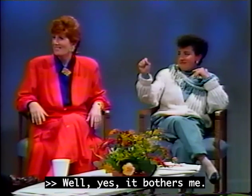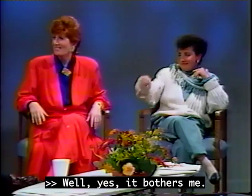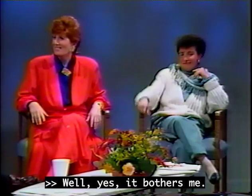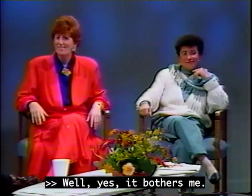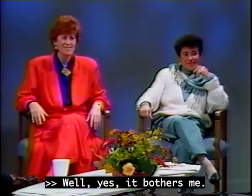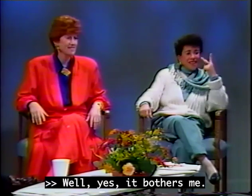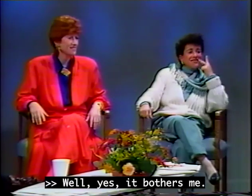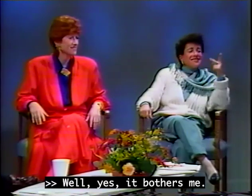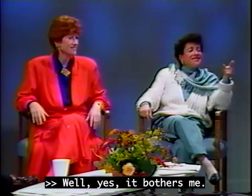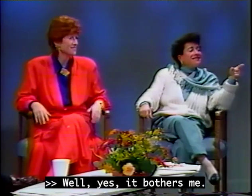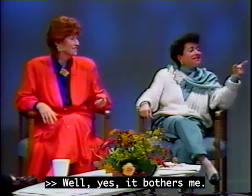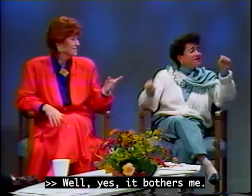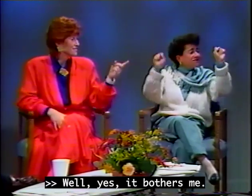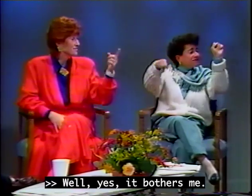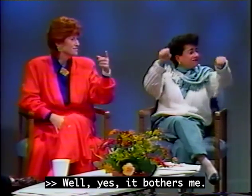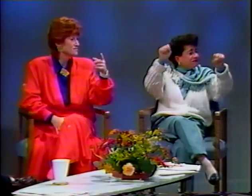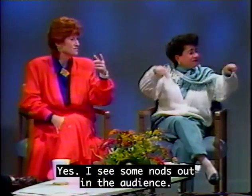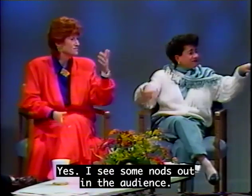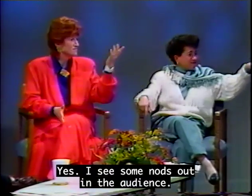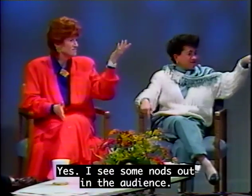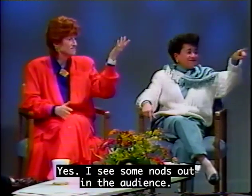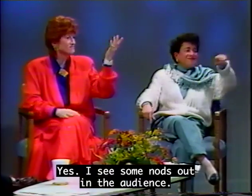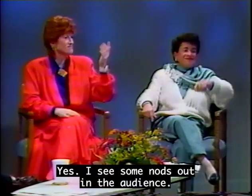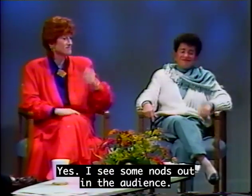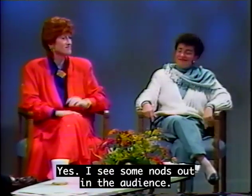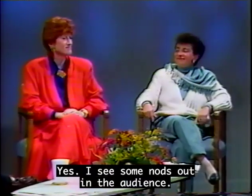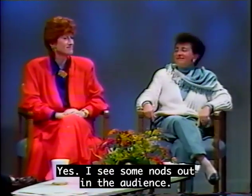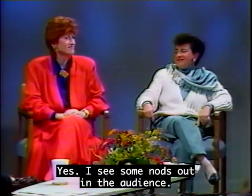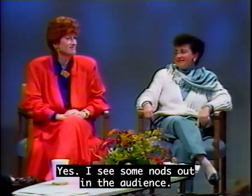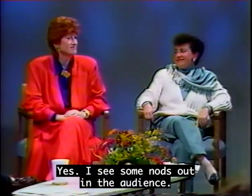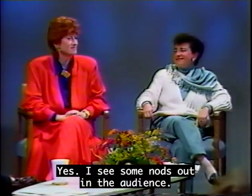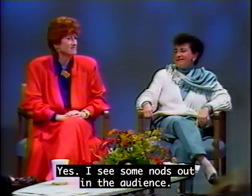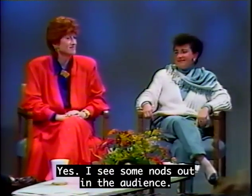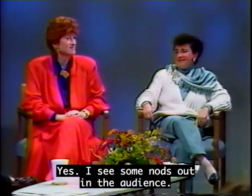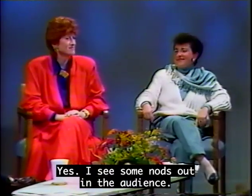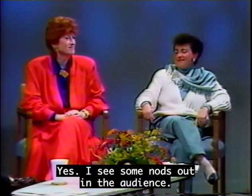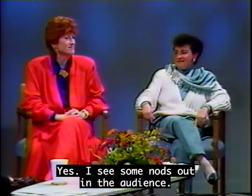Well, yes, it bothers me. Yes, I see some nods out in the audience.